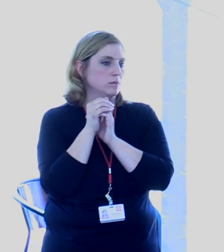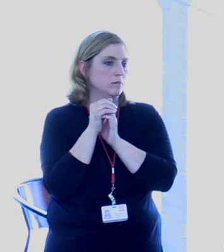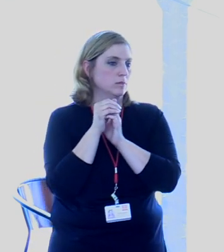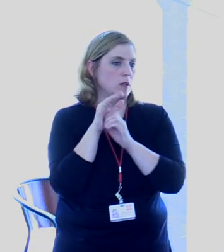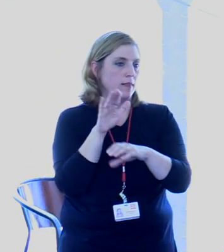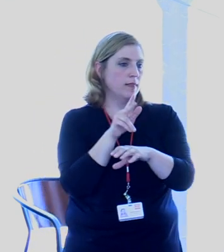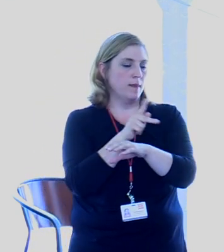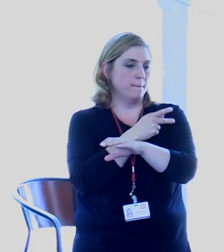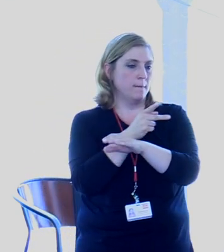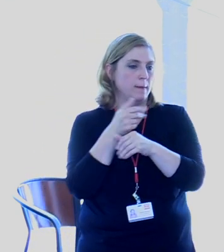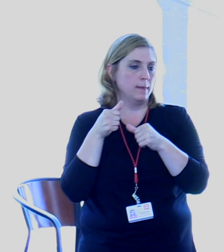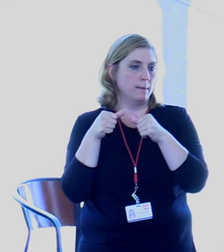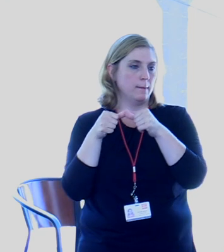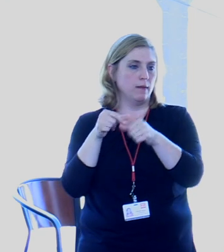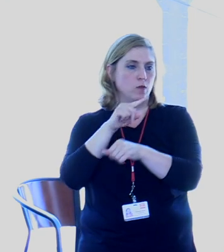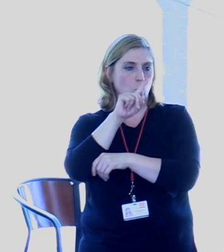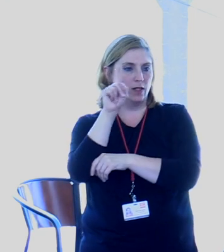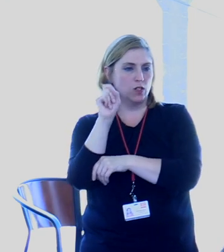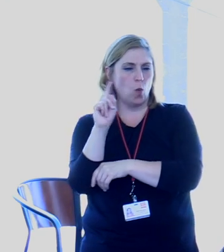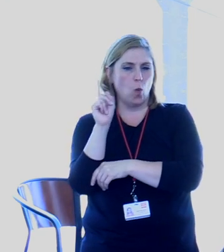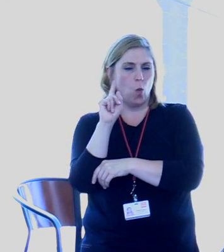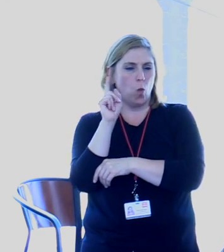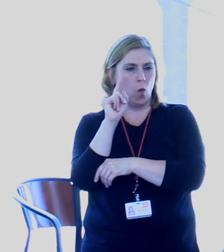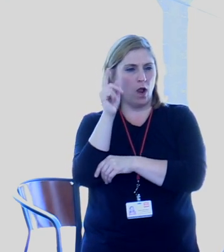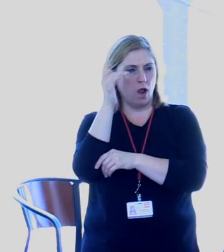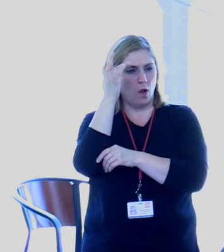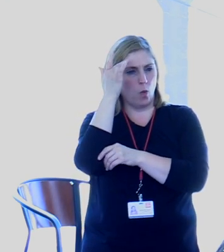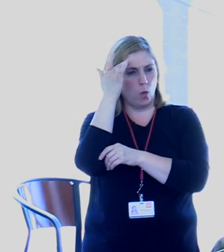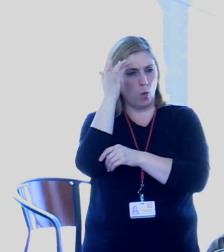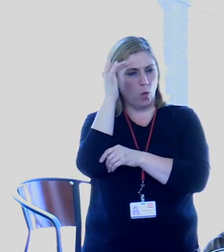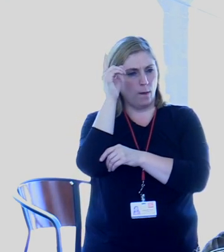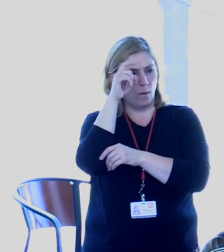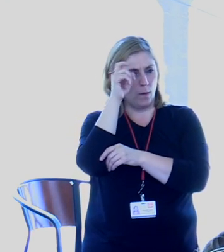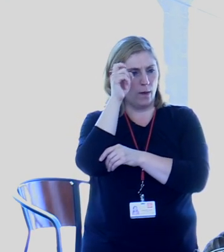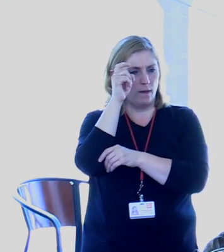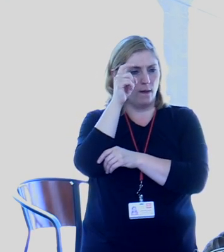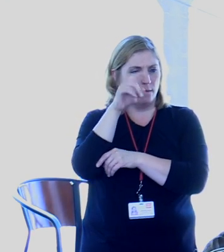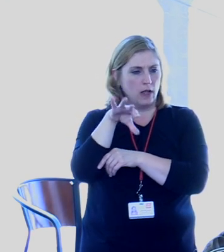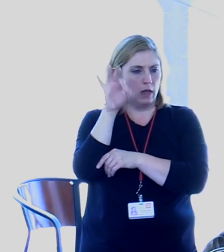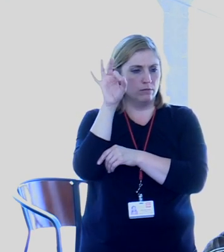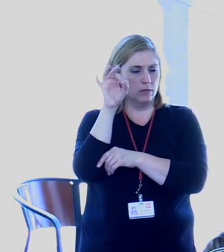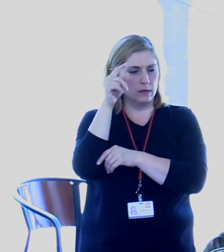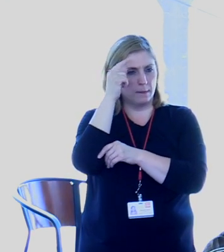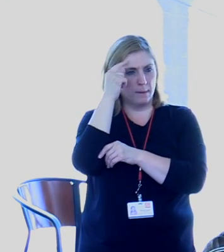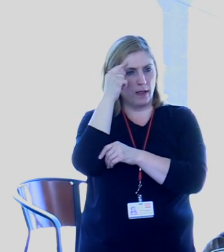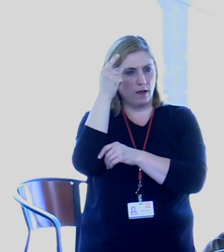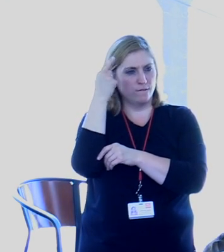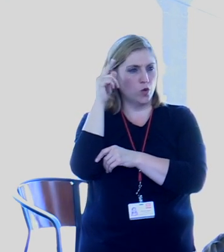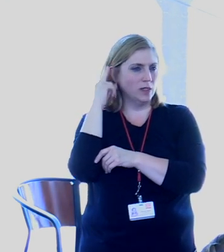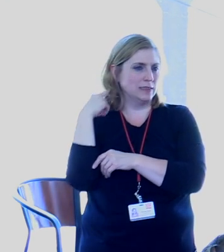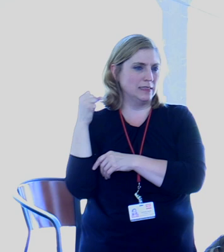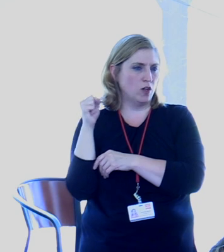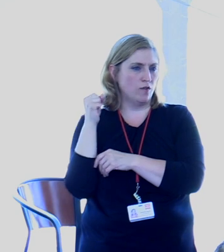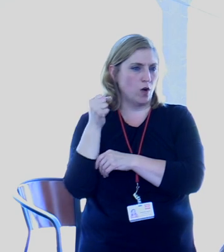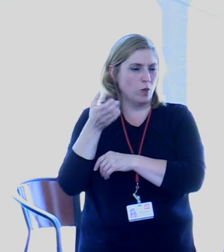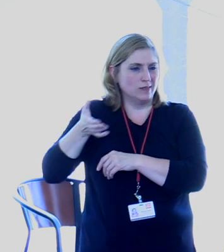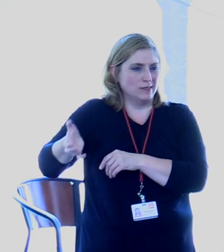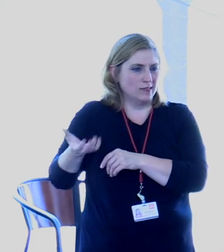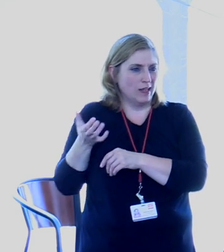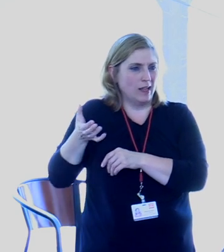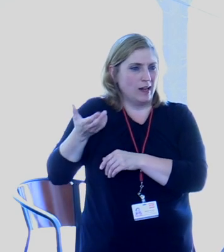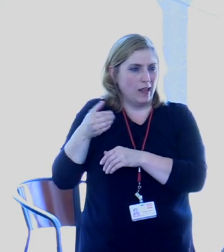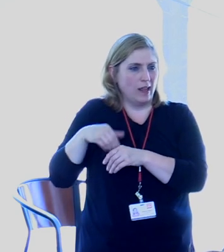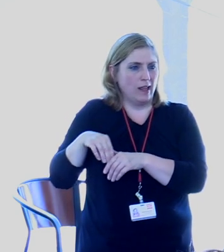The poem goes on. This question, where is wisdom to be found? Surely there is a mine for silver. We're digging in the depths